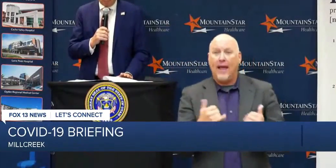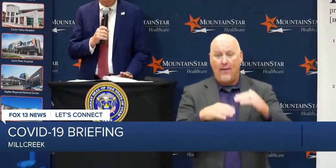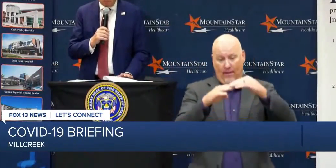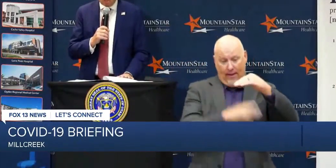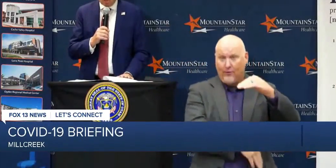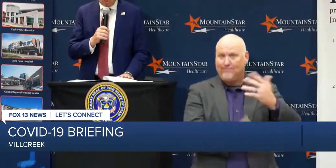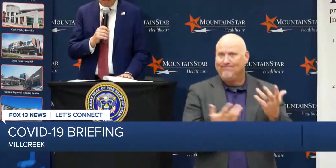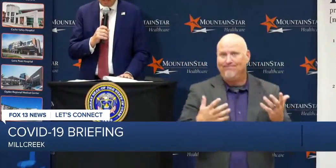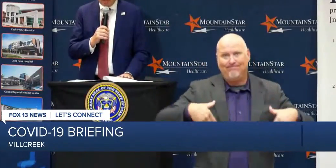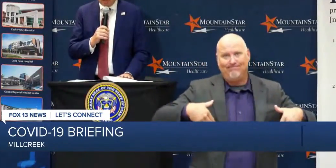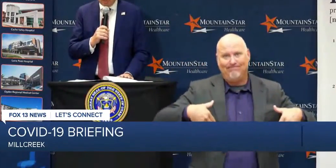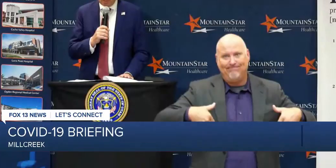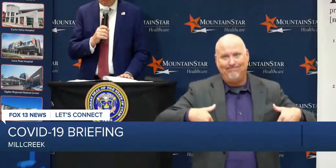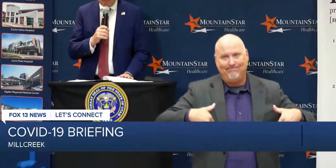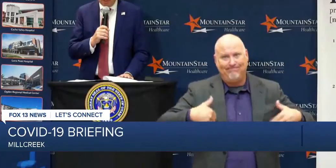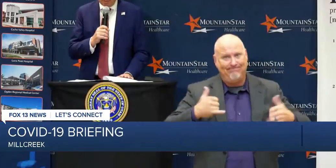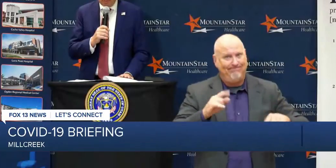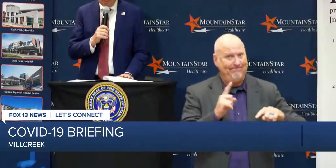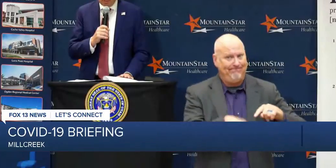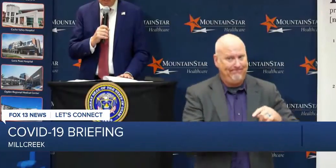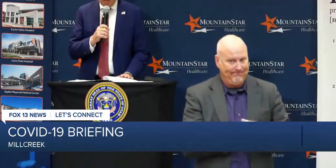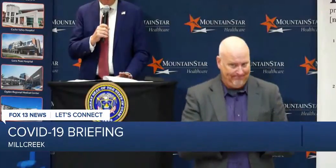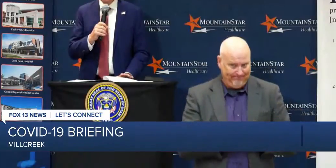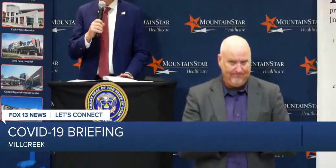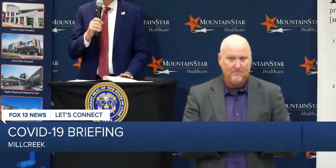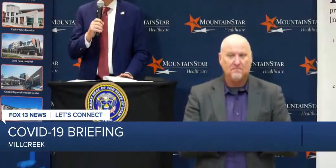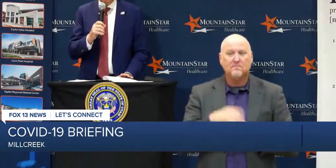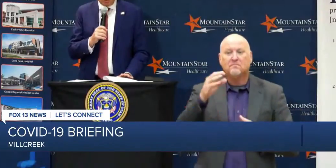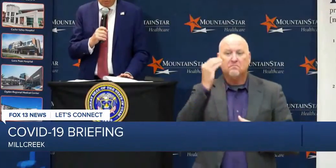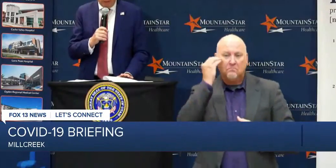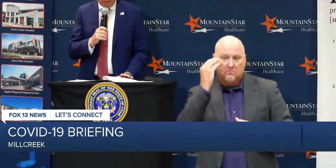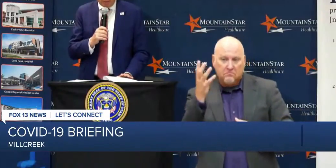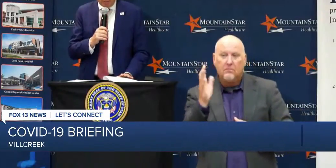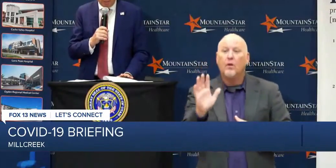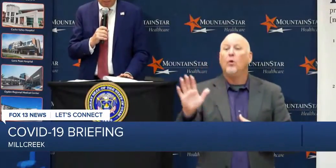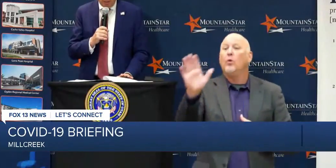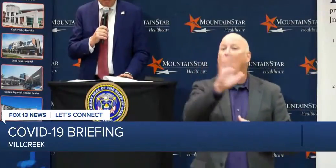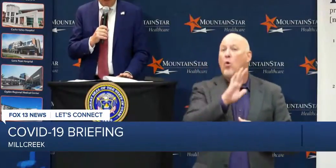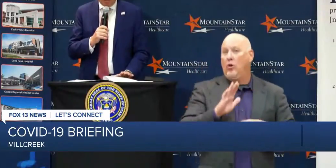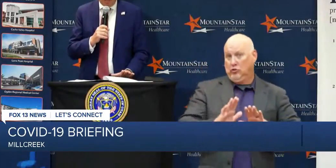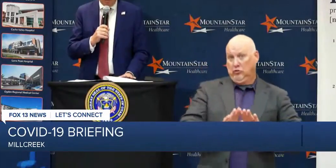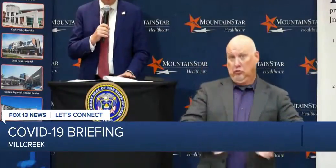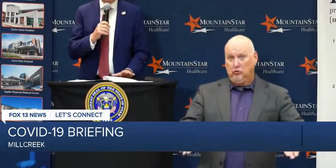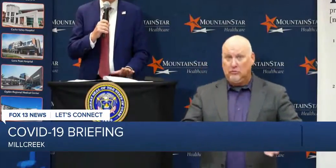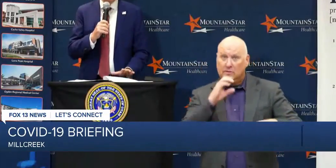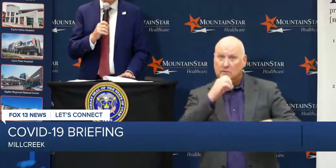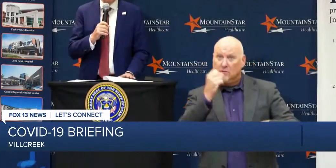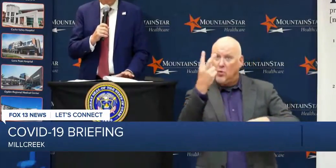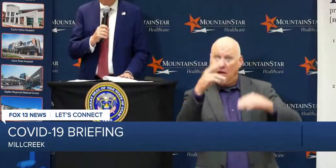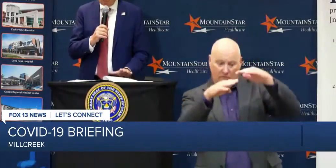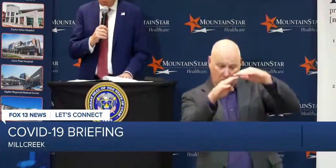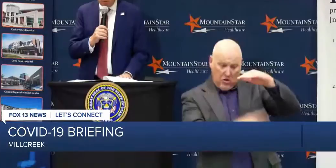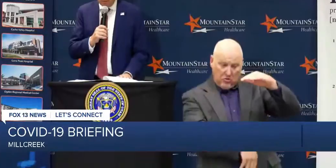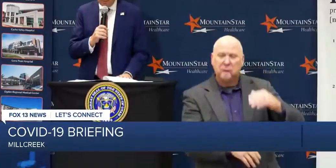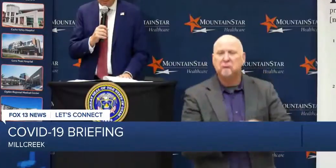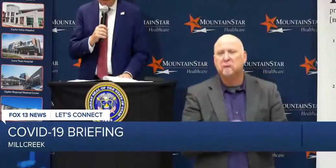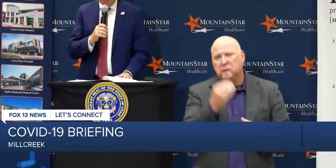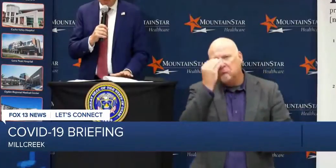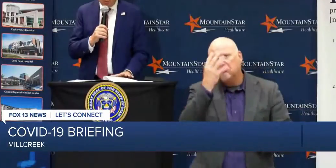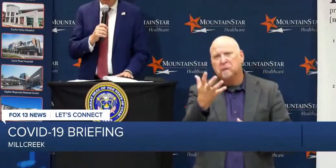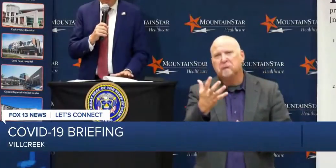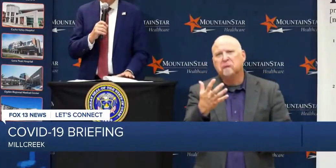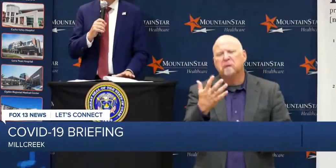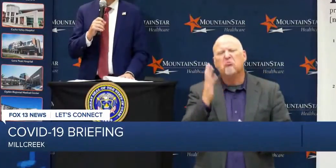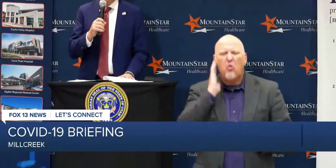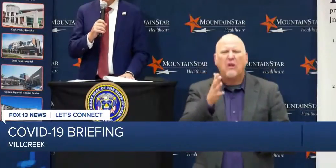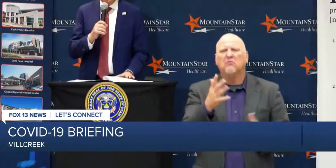disruptions to learning and extracurricular activities unless students are vaccinated. Vaccinated students won't have to quarantine.